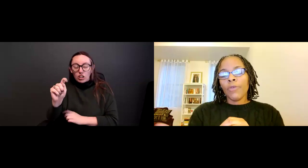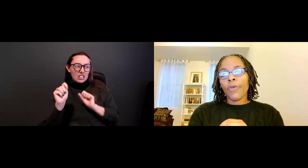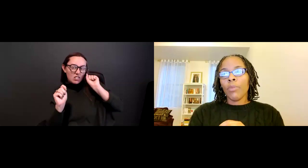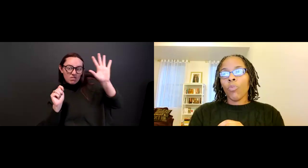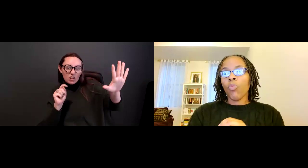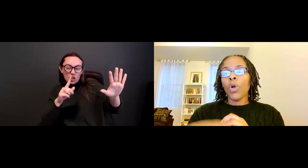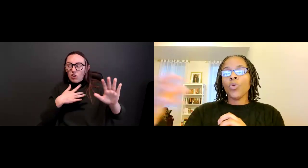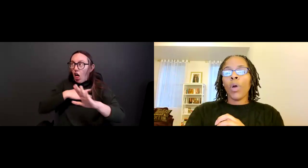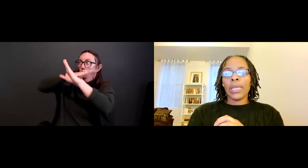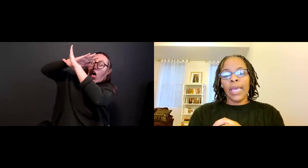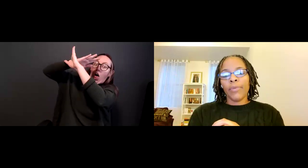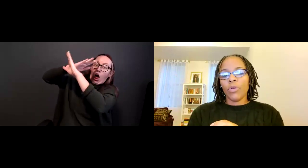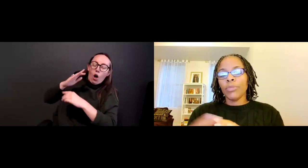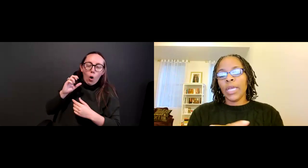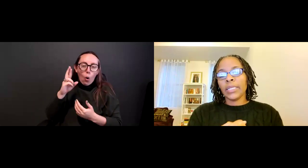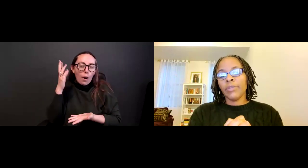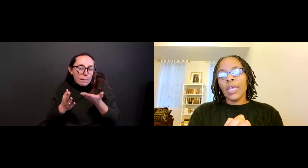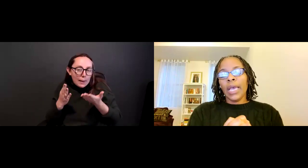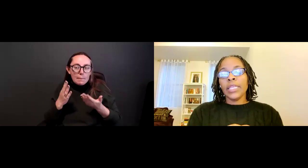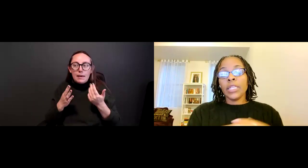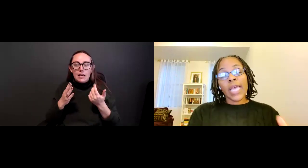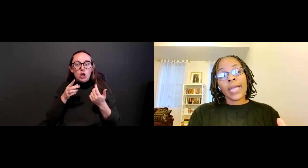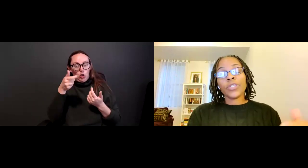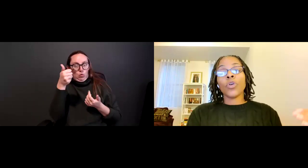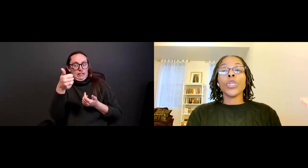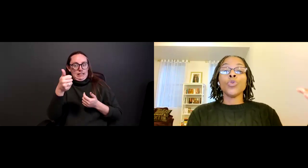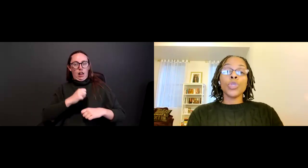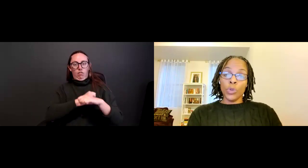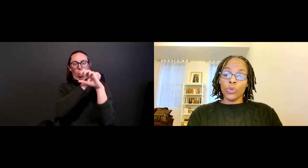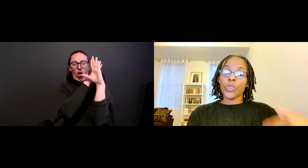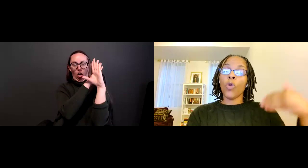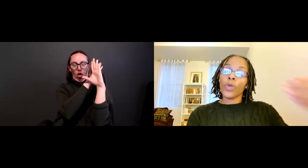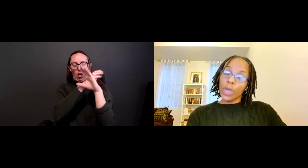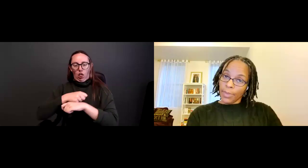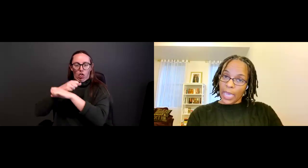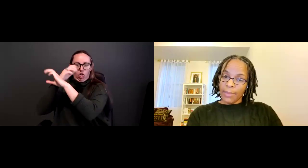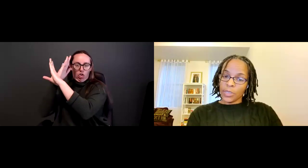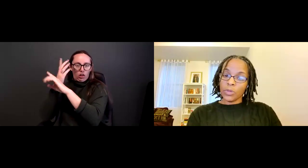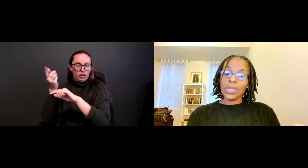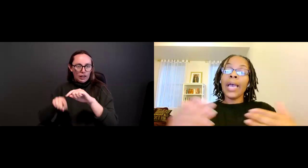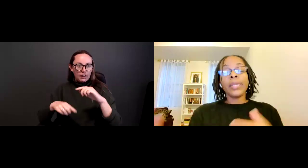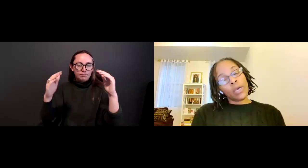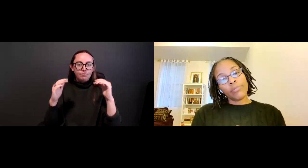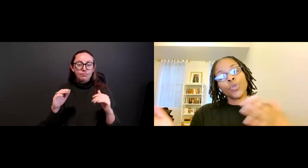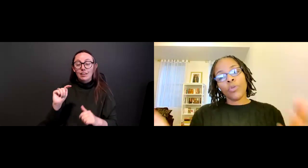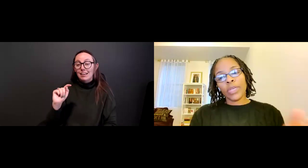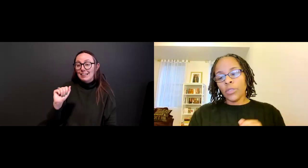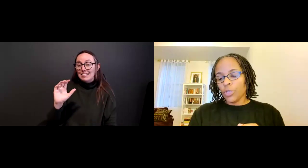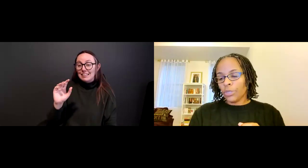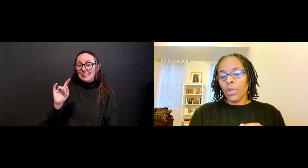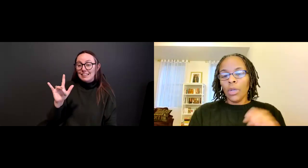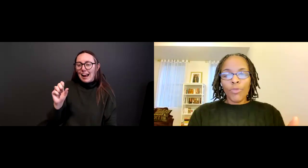away from what you want to get with your objective. And then the tactics are what you use to overcome the obstacles and come